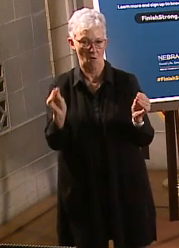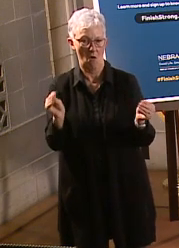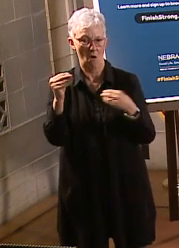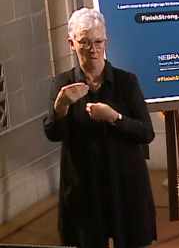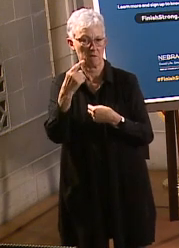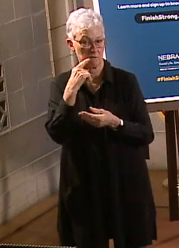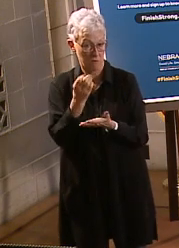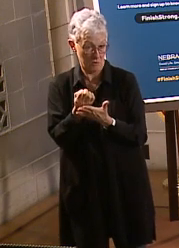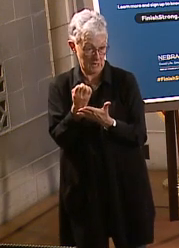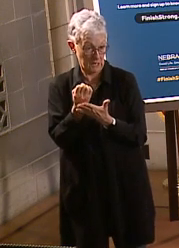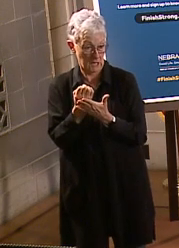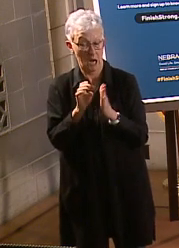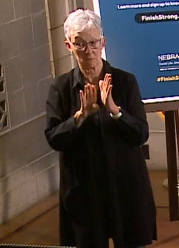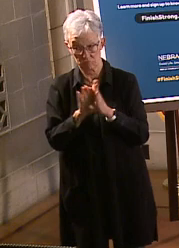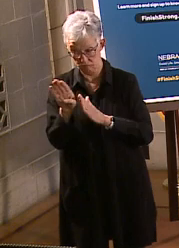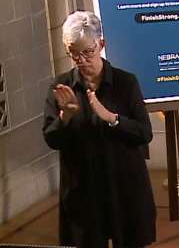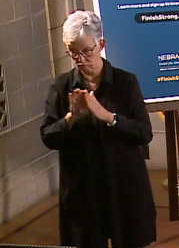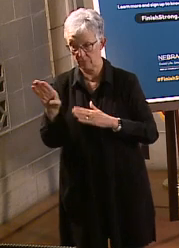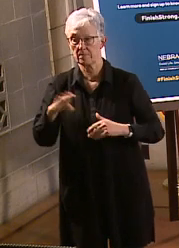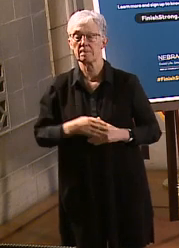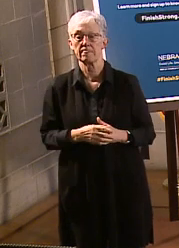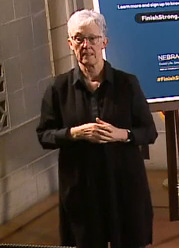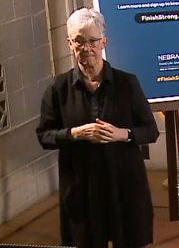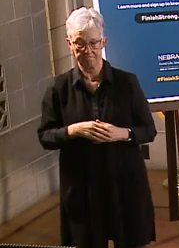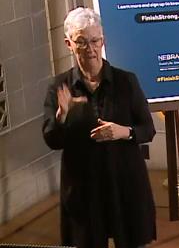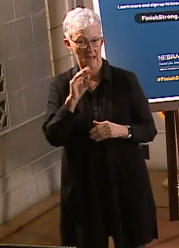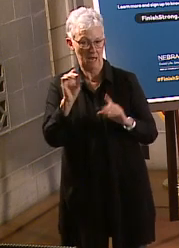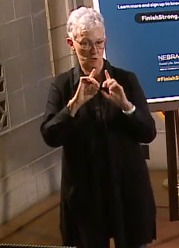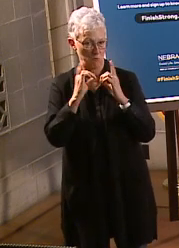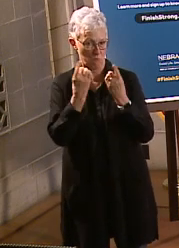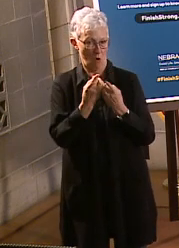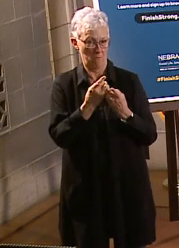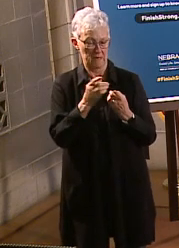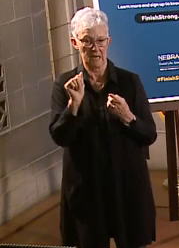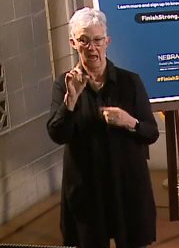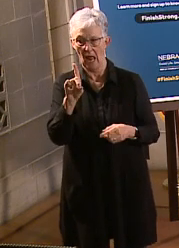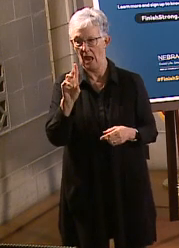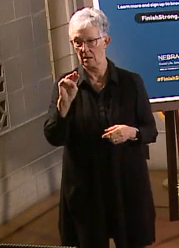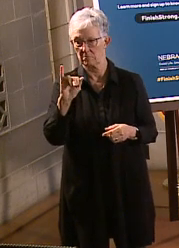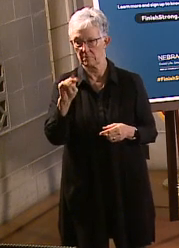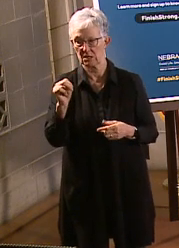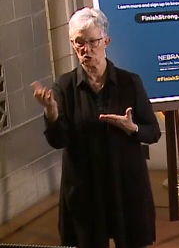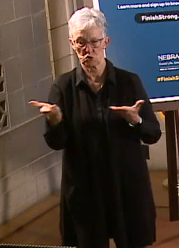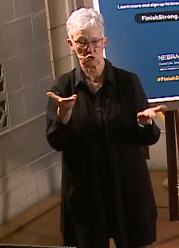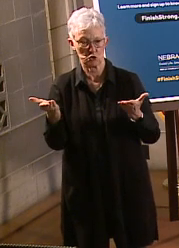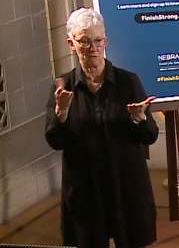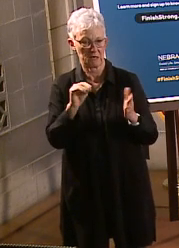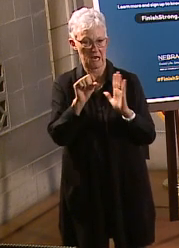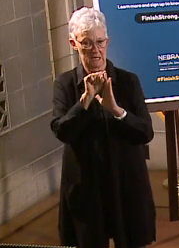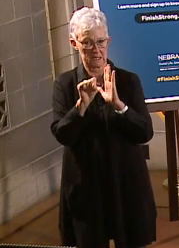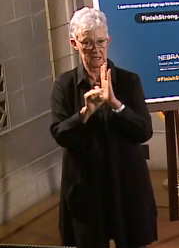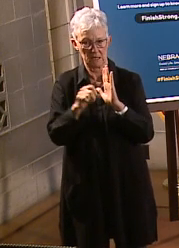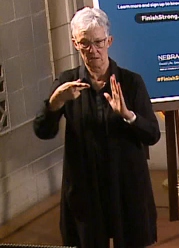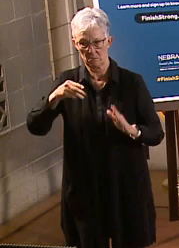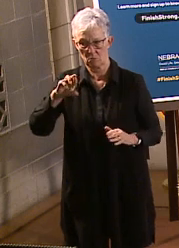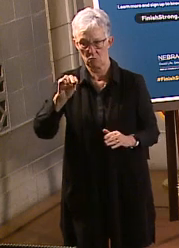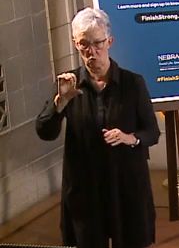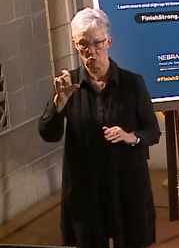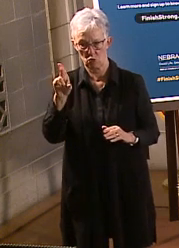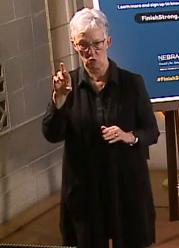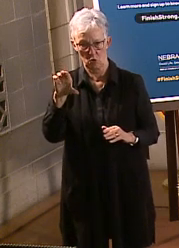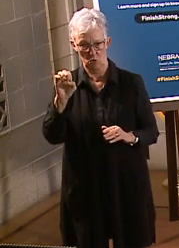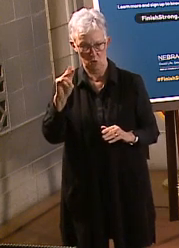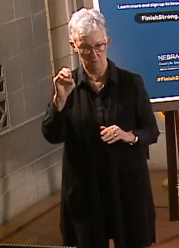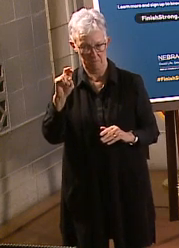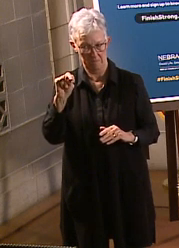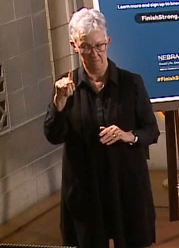development. In addition, the Department of Administrative Services and State Procurement Office has also expanded its ongoing